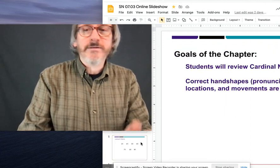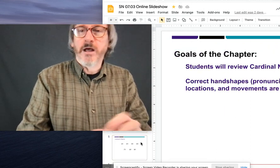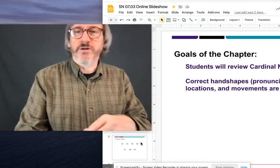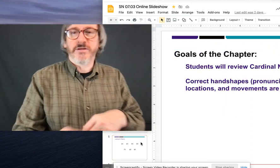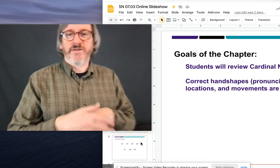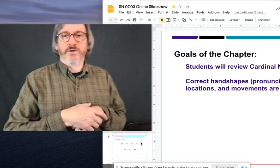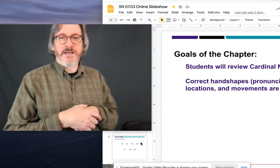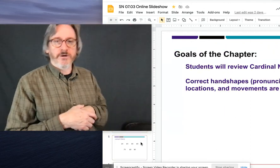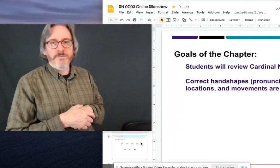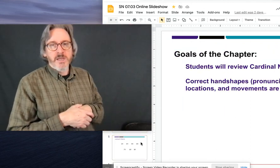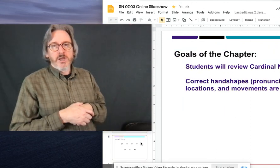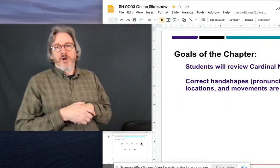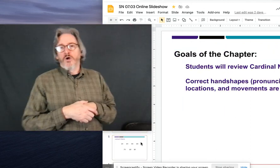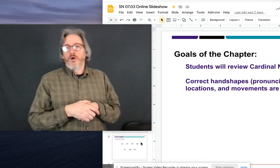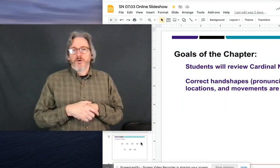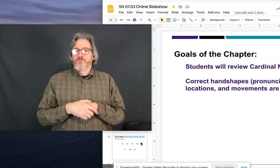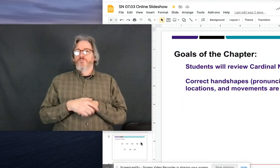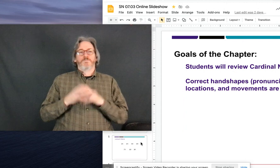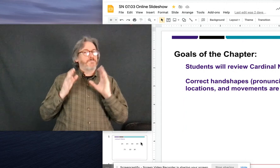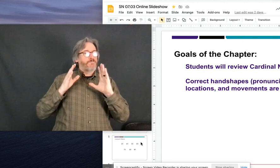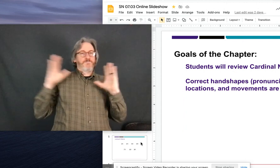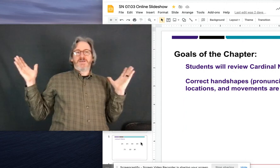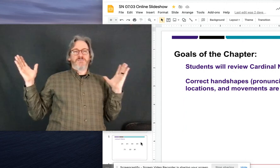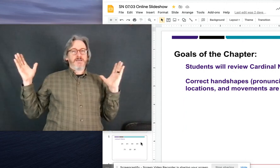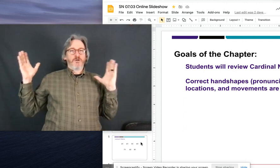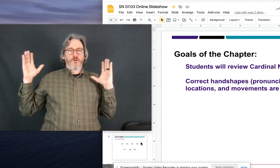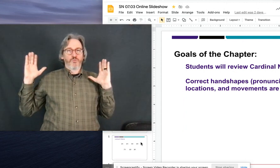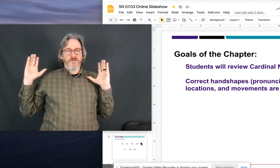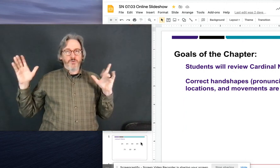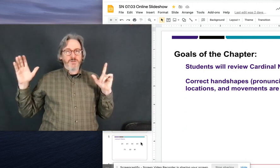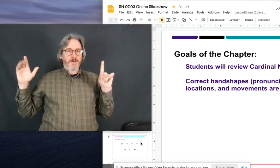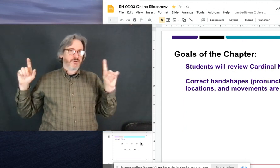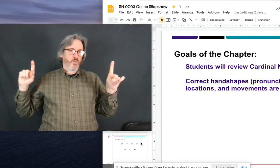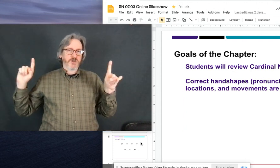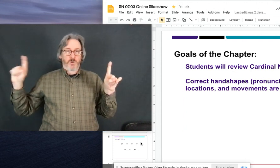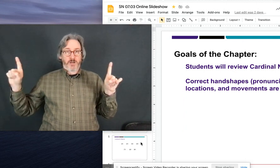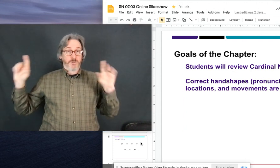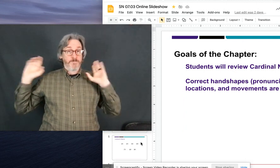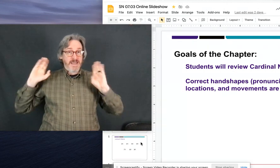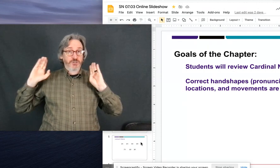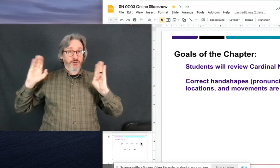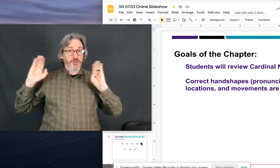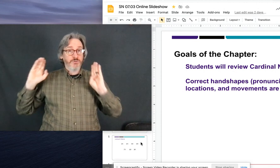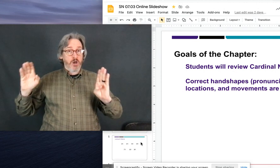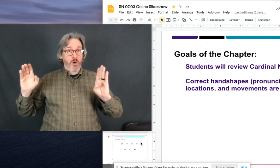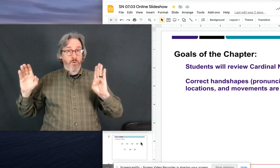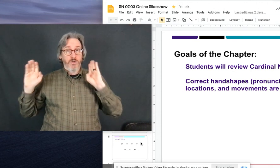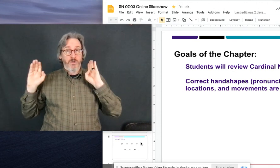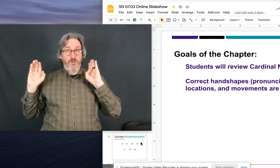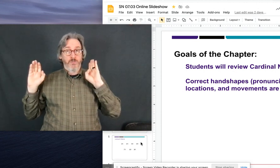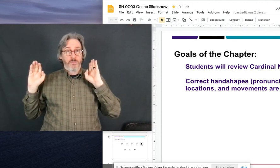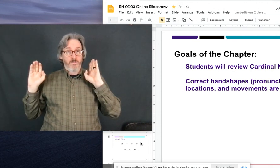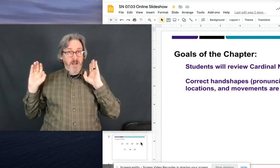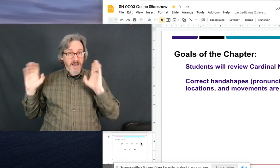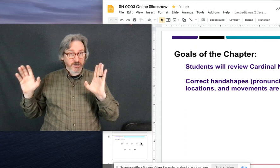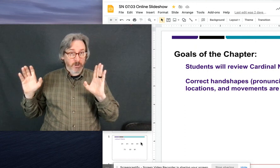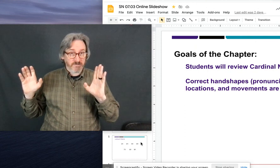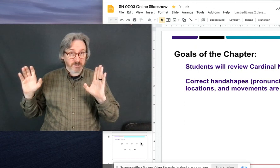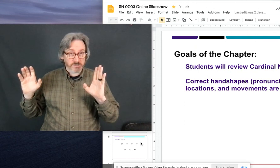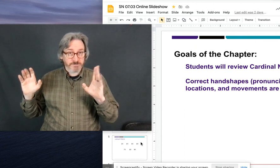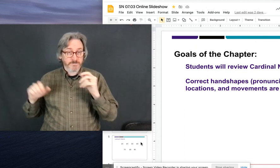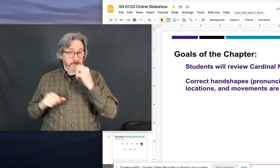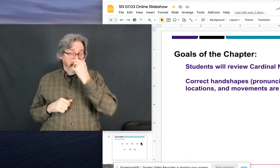again, I'll put the video in here. Big thing, review the numbers 1 to 100. Make sure you know how to